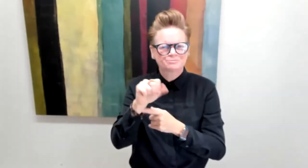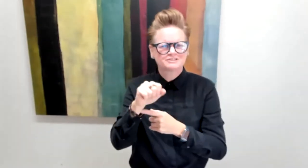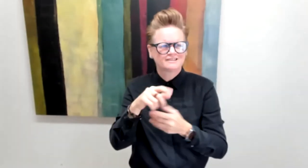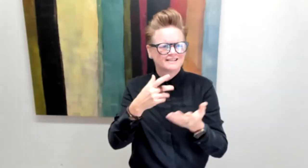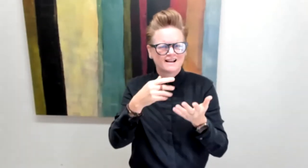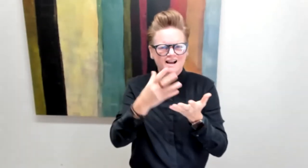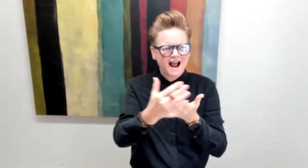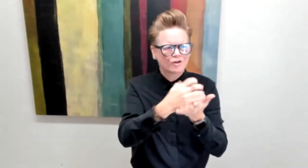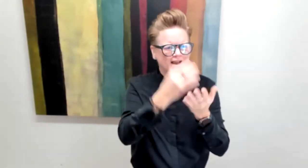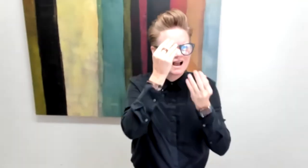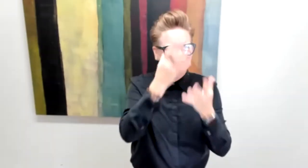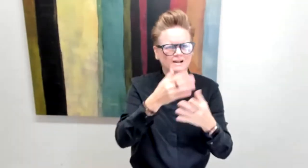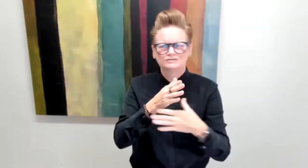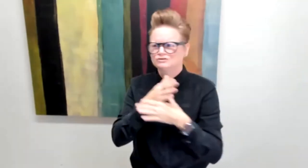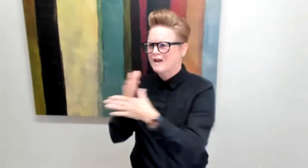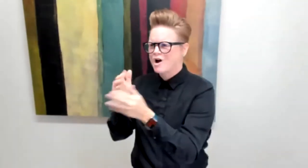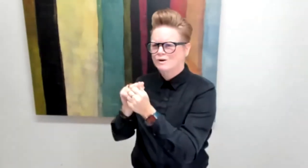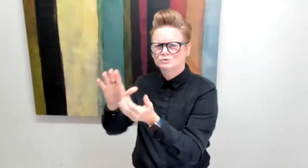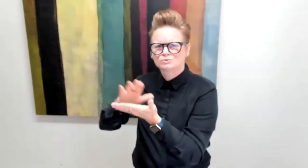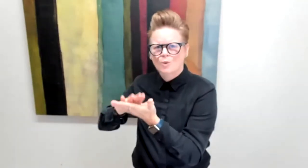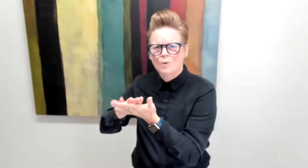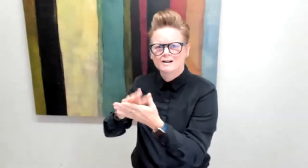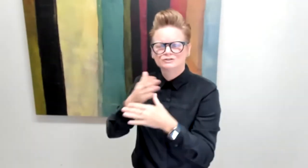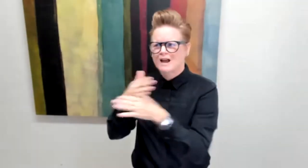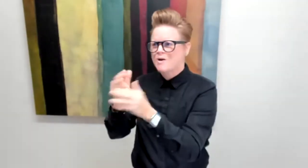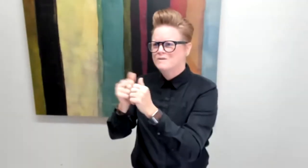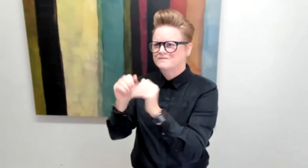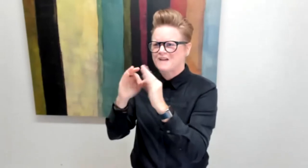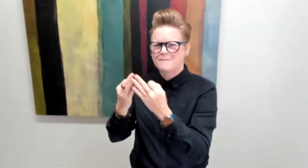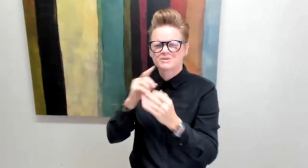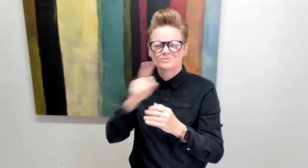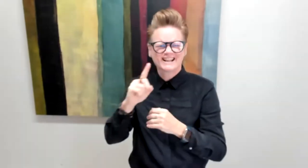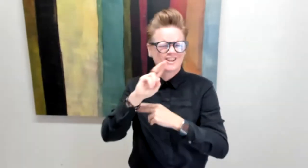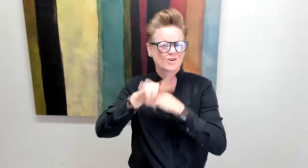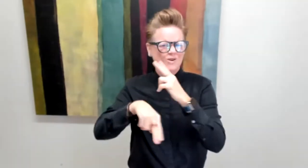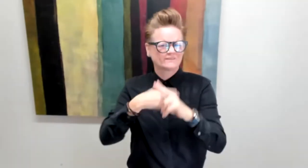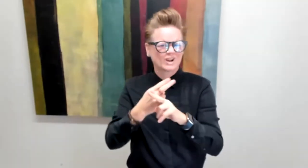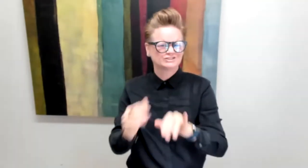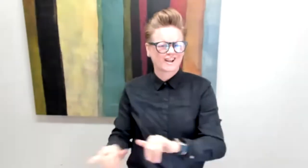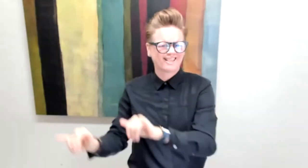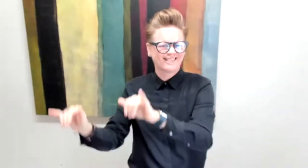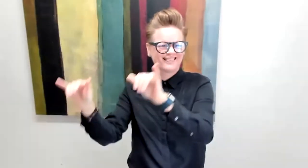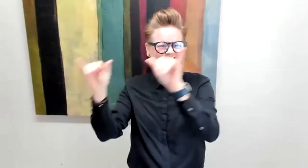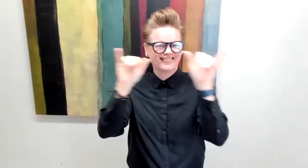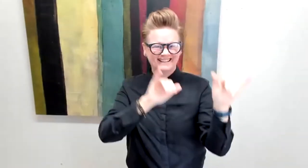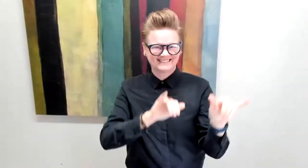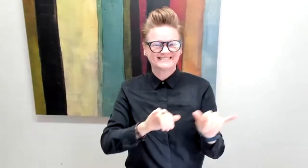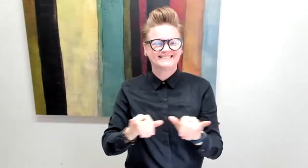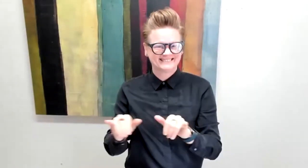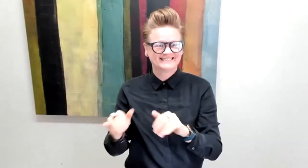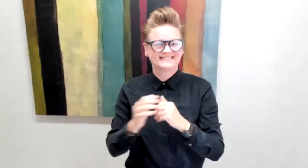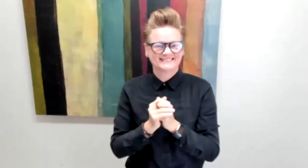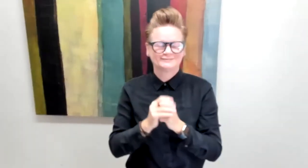have been, and, you know, just kind of collect information to share with our families and our